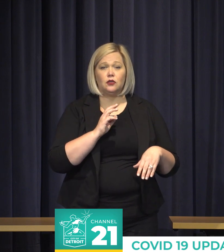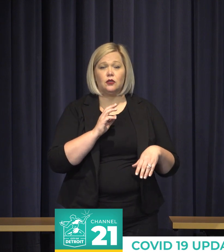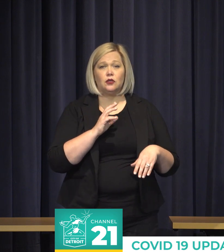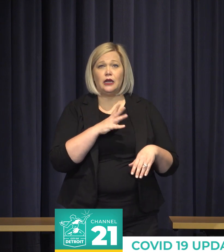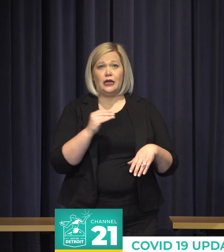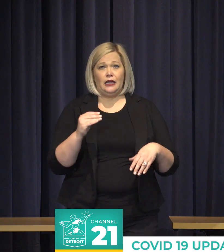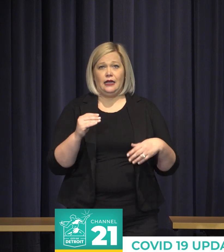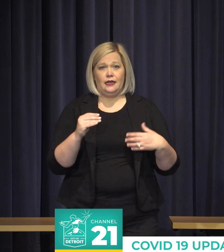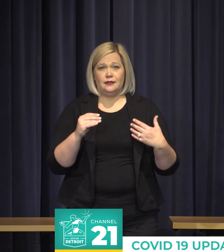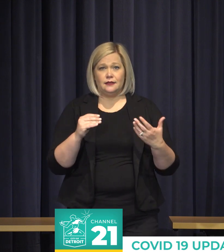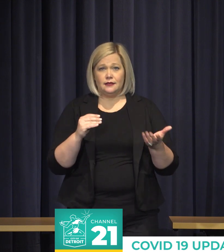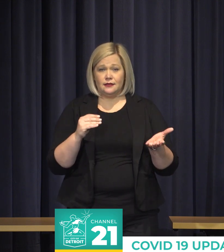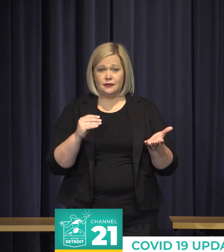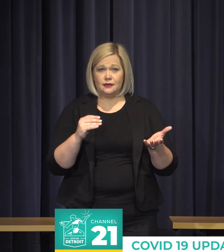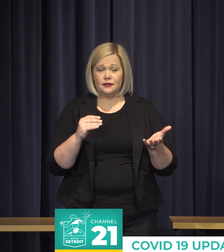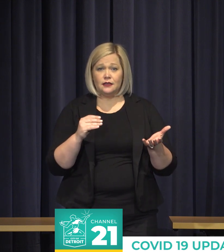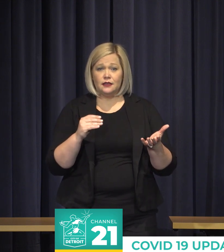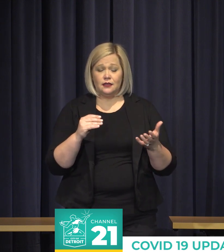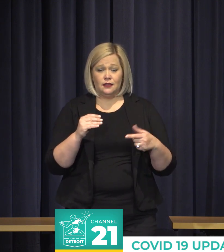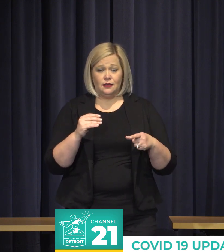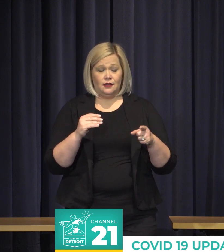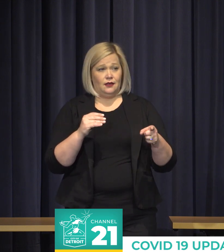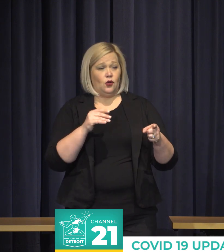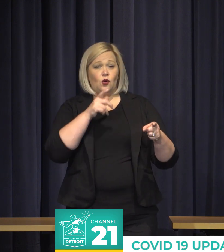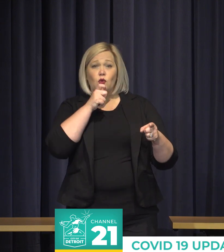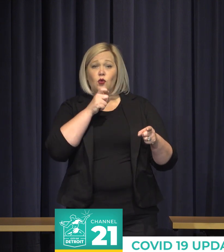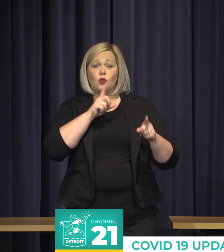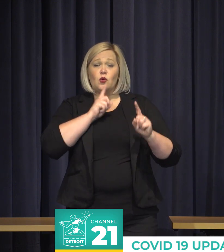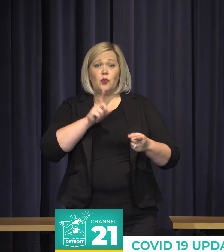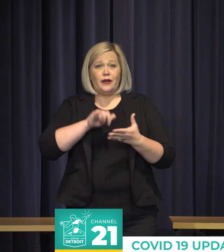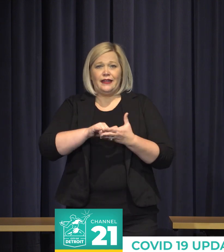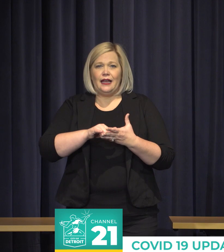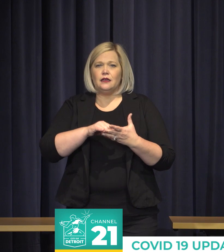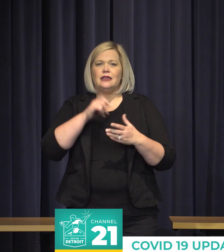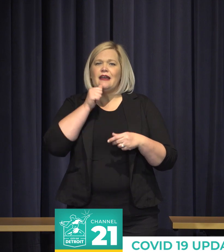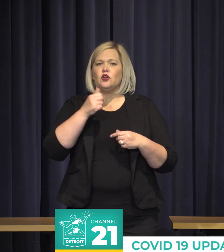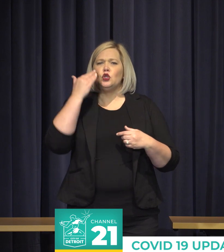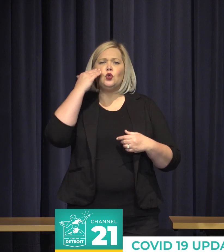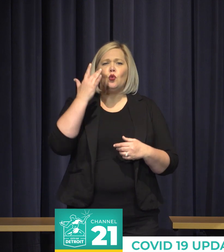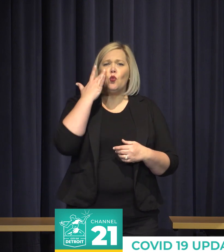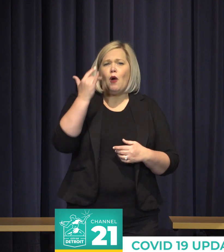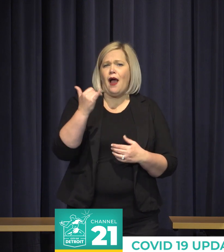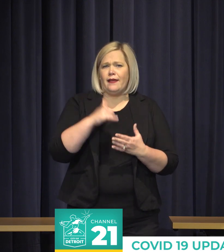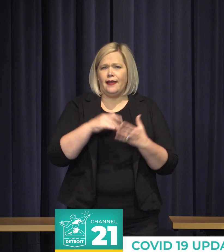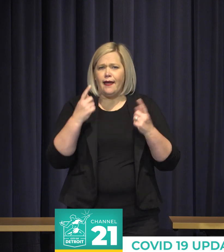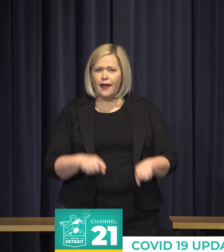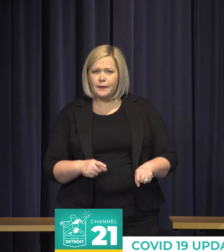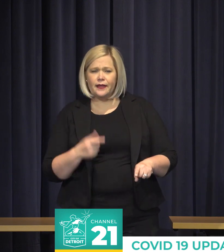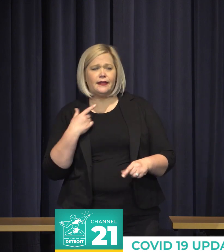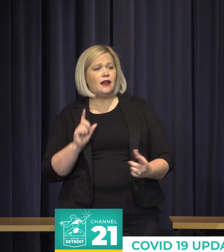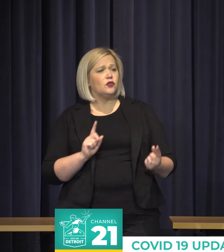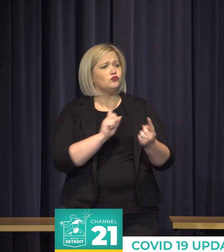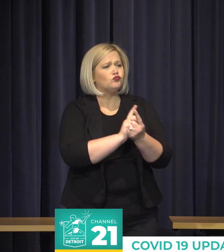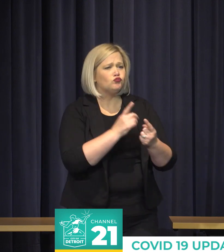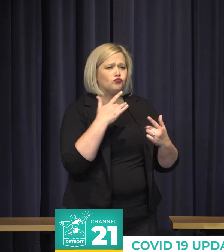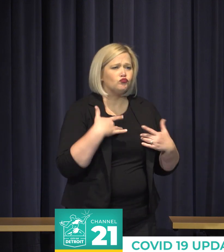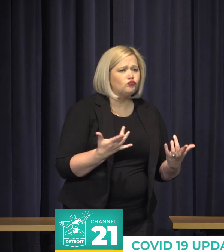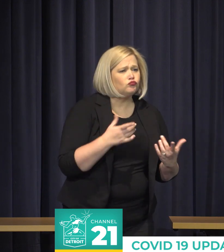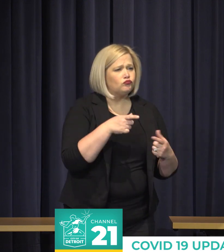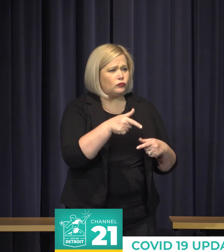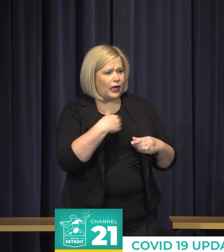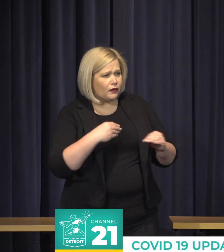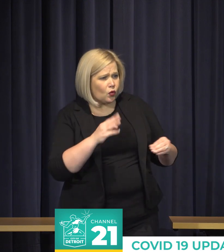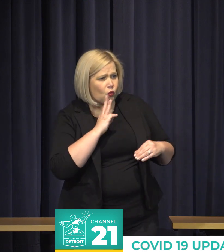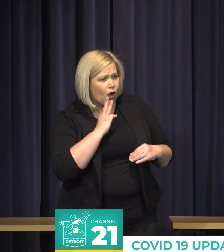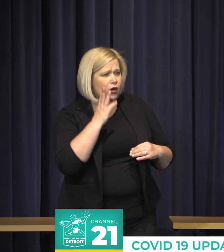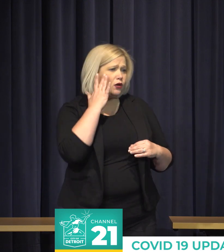never has the entity that made that report had any facts behind it. They didn't go out and talk to people and actually see if it's